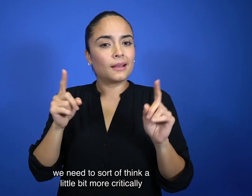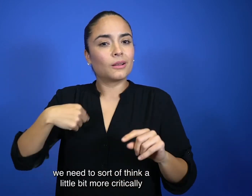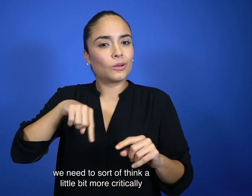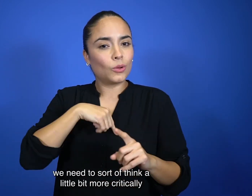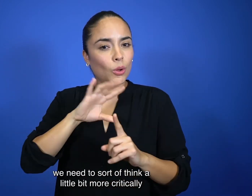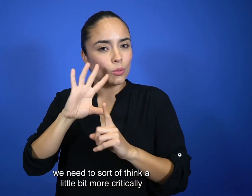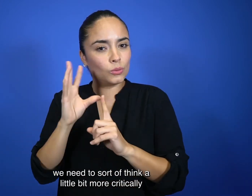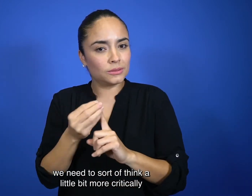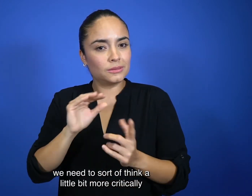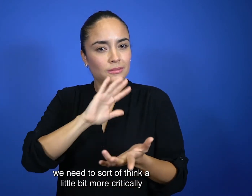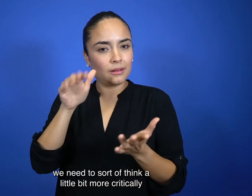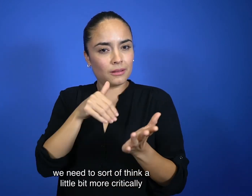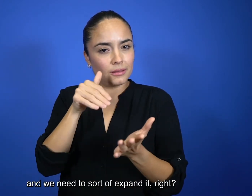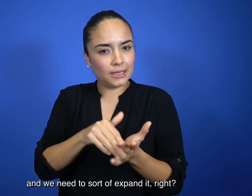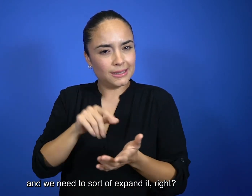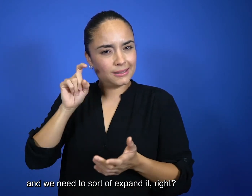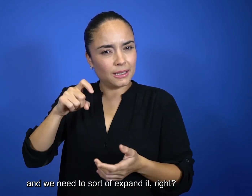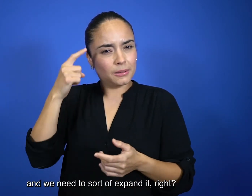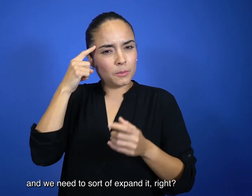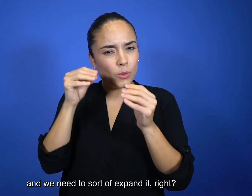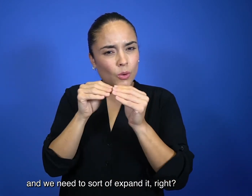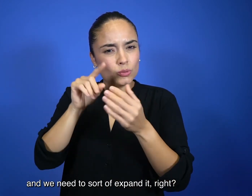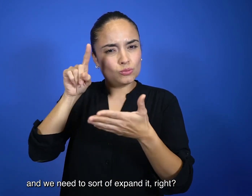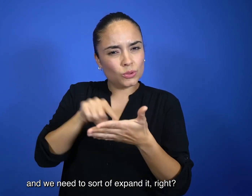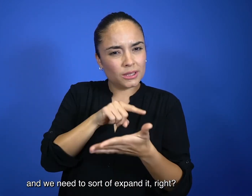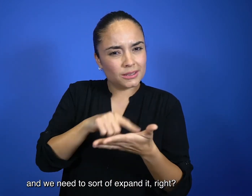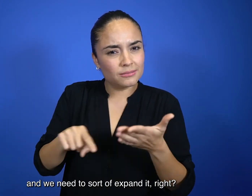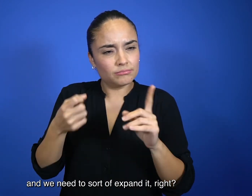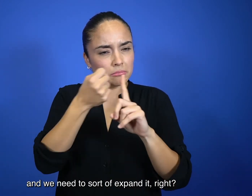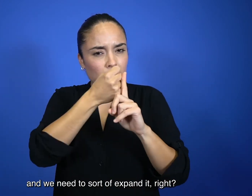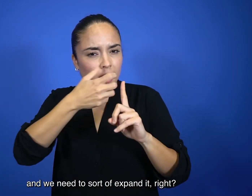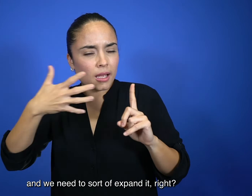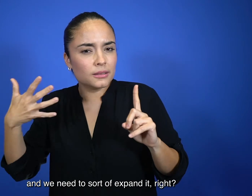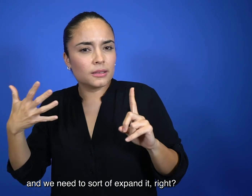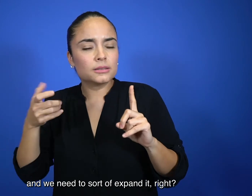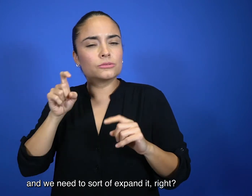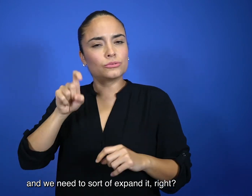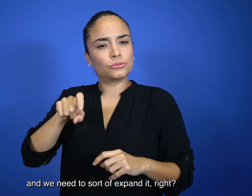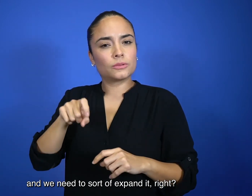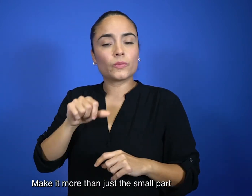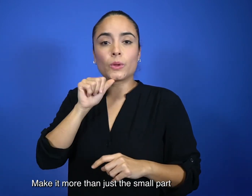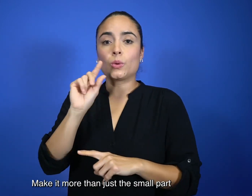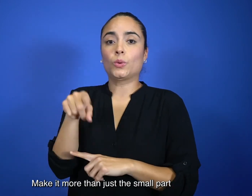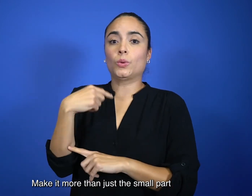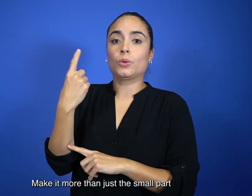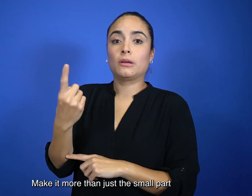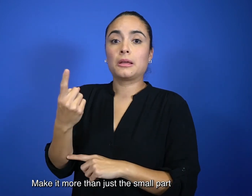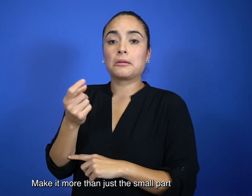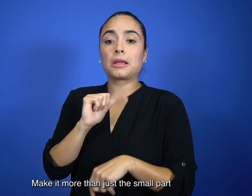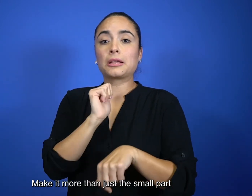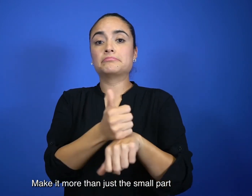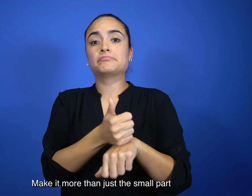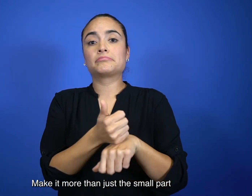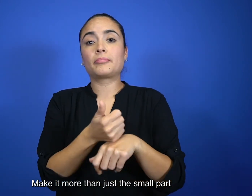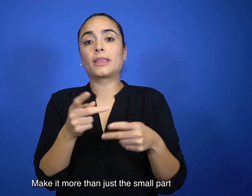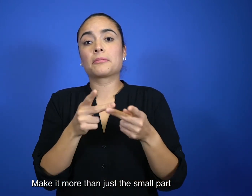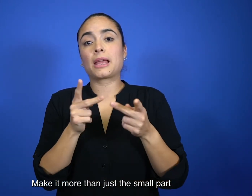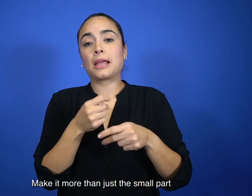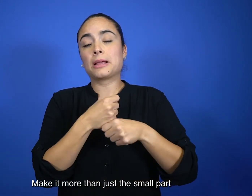think a little bit more critically, and we need to sort of expand it, right? Make it more than just the small